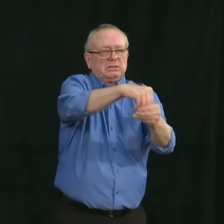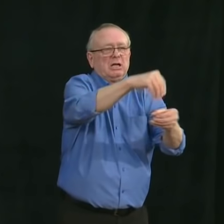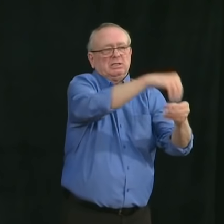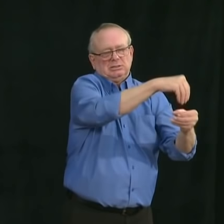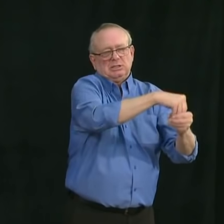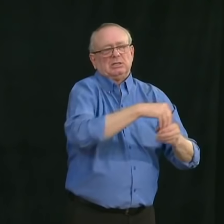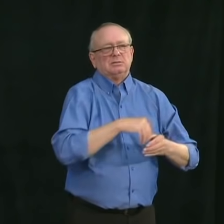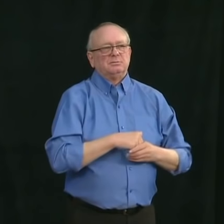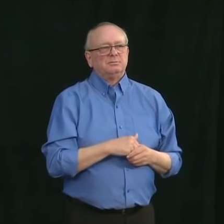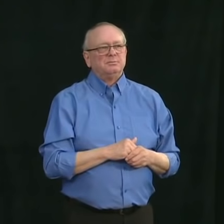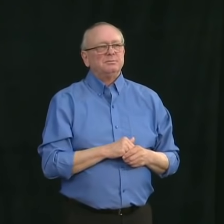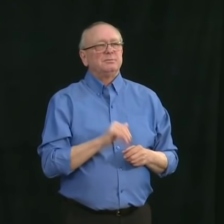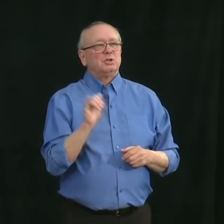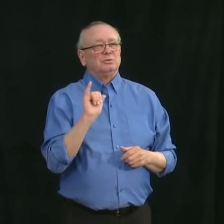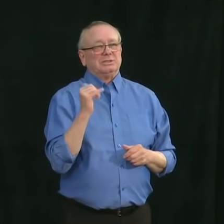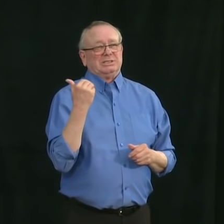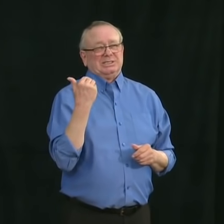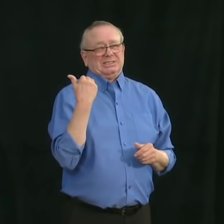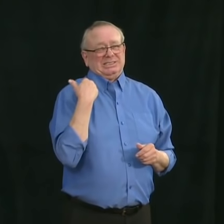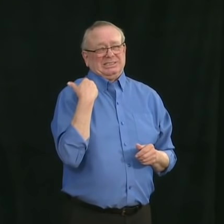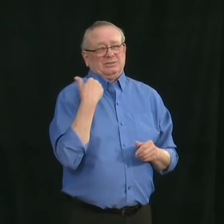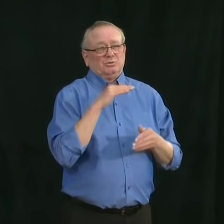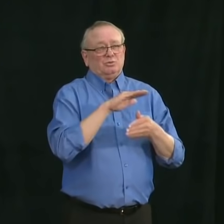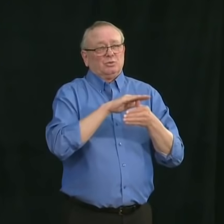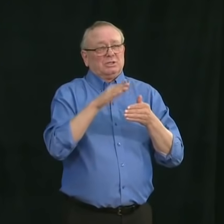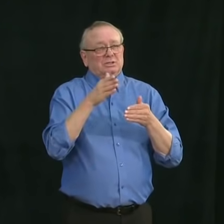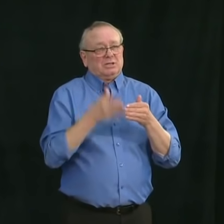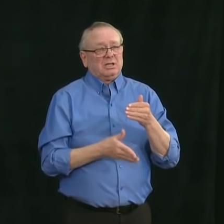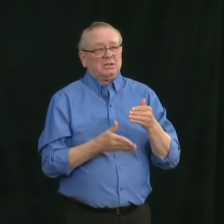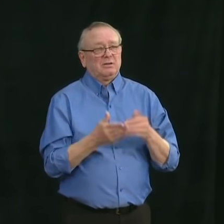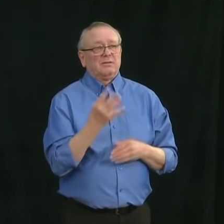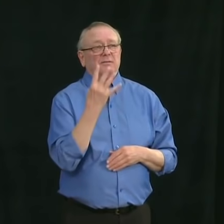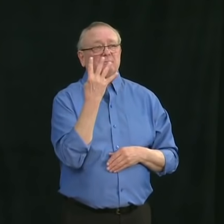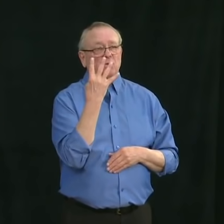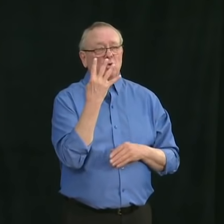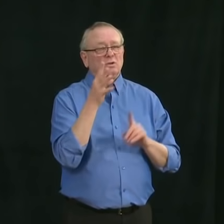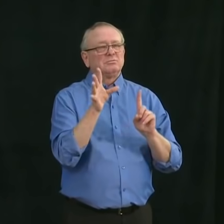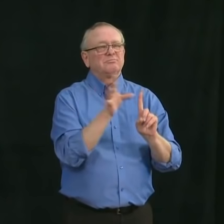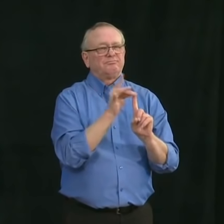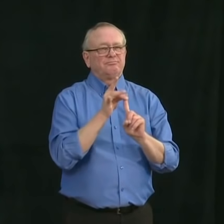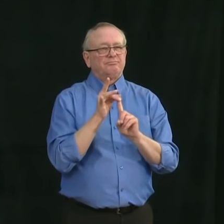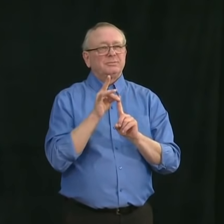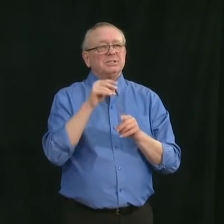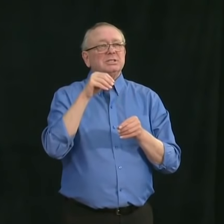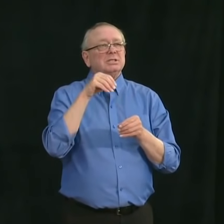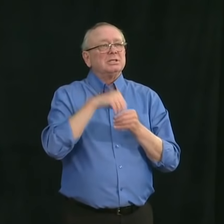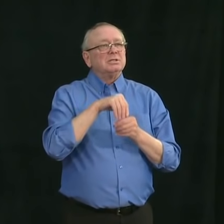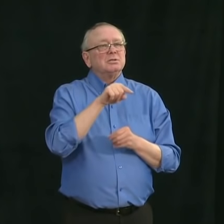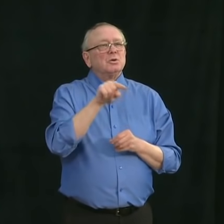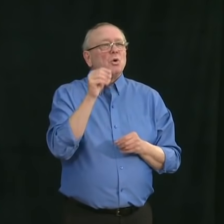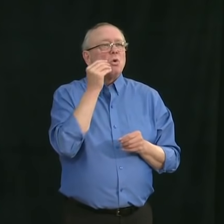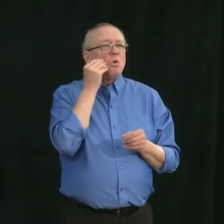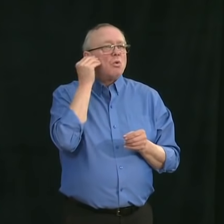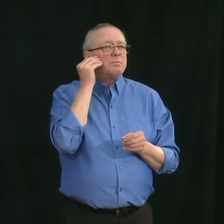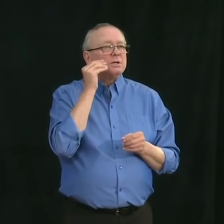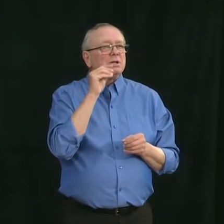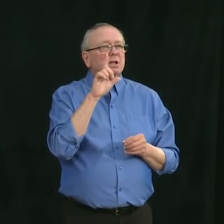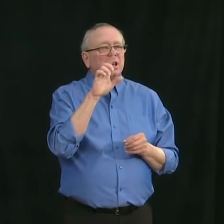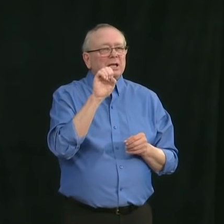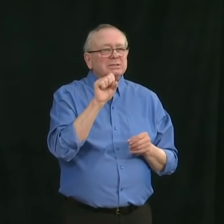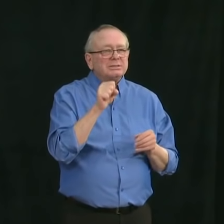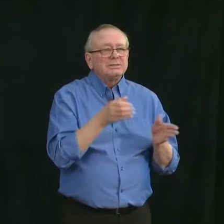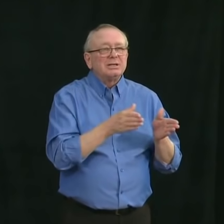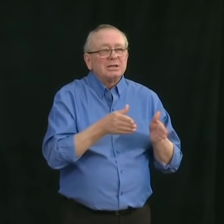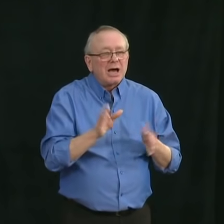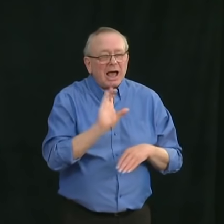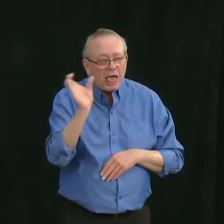we have identified 4 cases of COVID-19 in Calgary's homeless population. Alberta has specifically